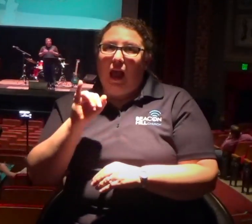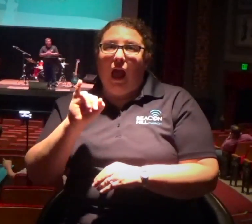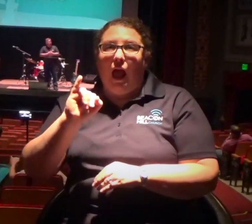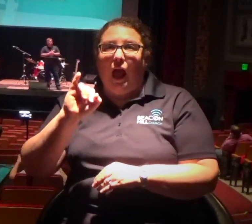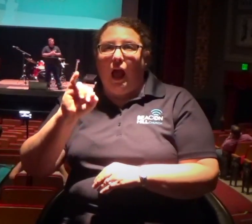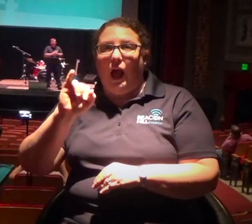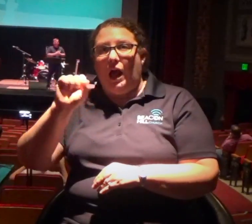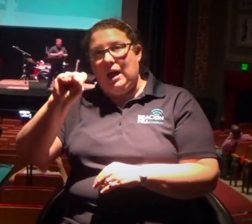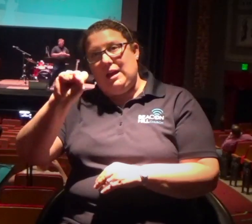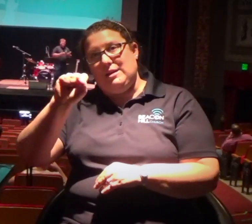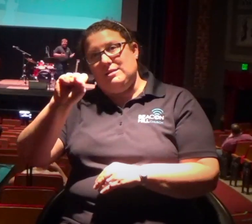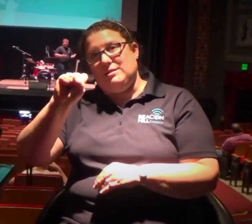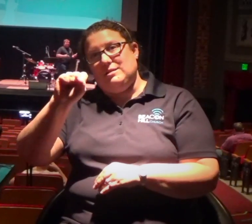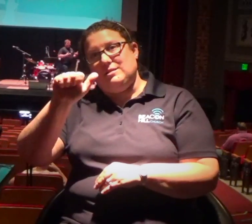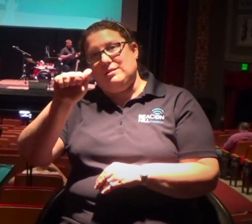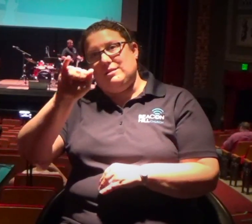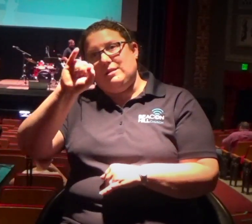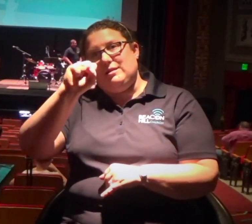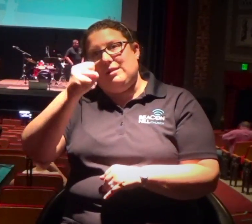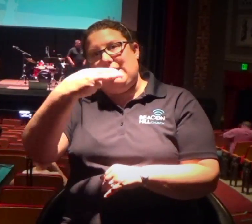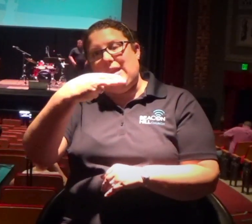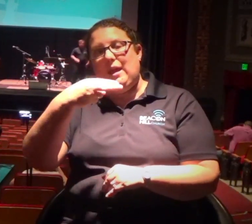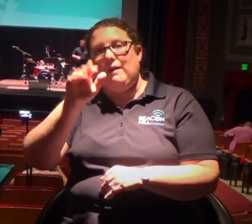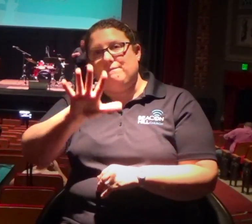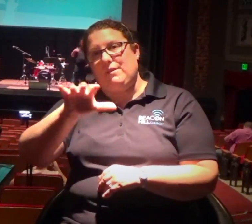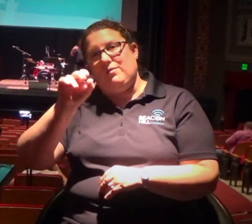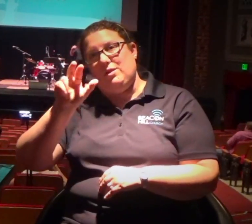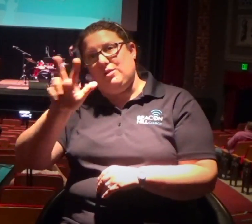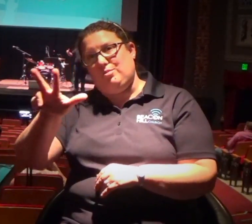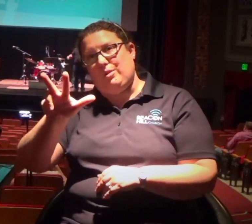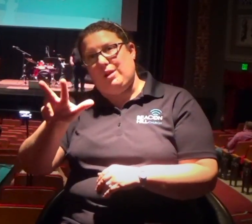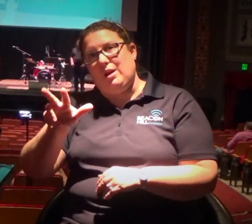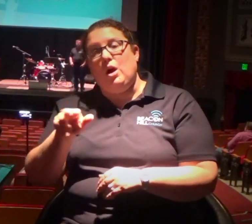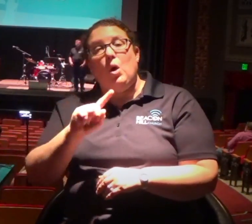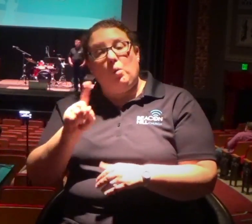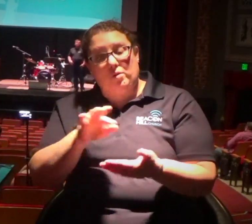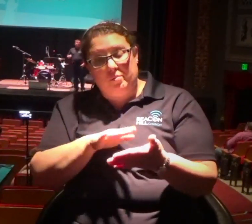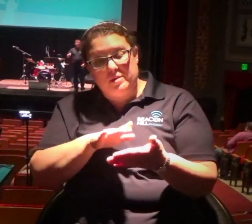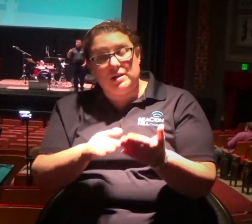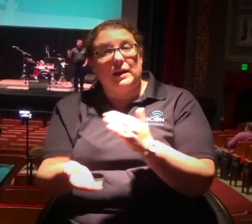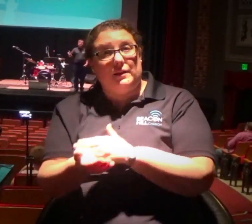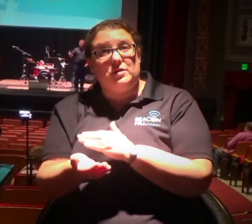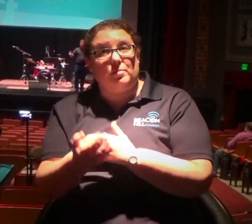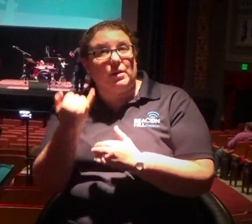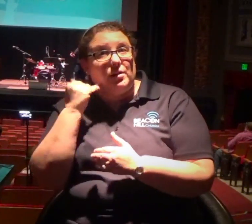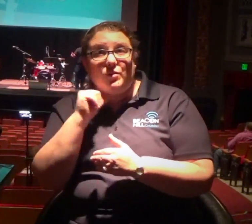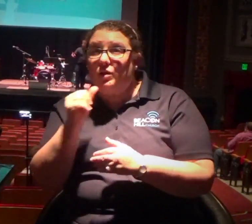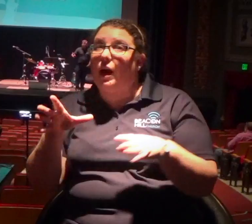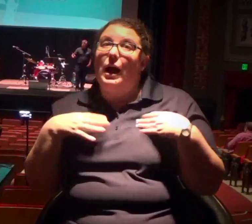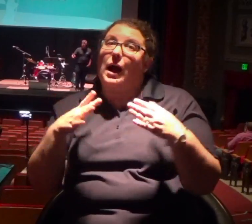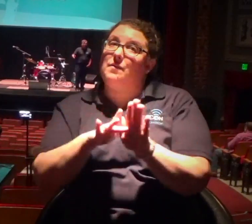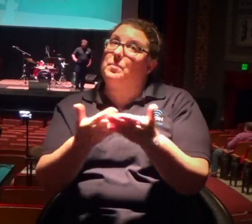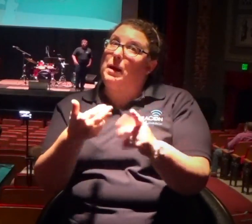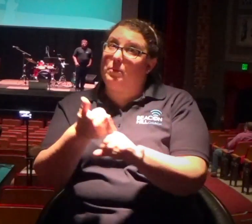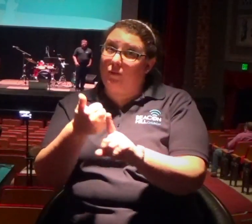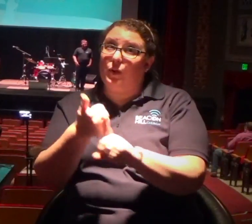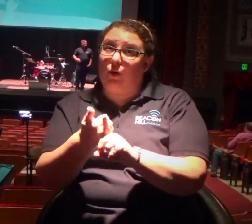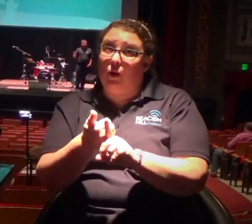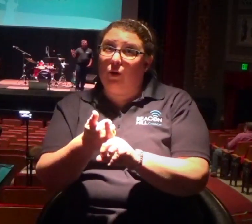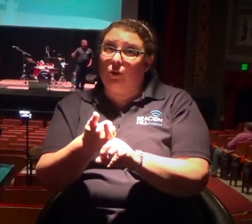you, to turn with me to Isaiah 53, which is where we will be studying this morning. If you don't have a copy of God's Word with you today, that's okay. We